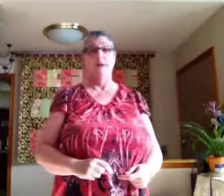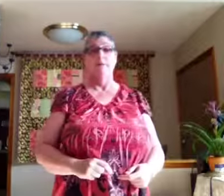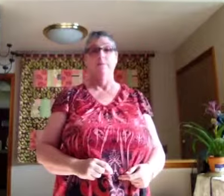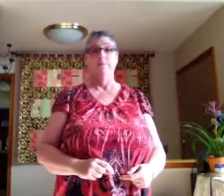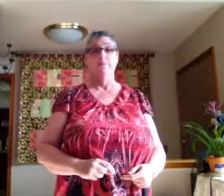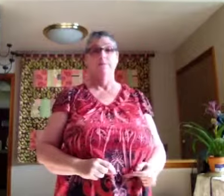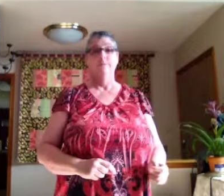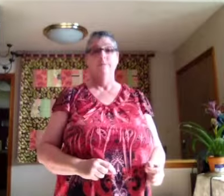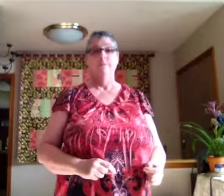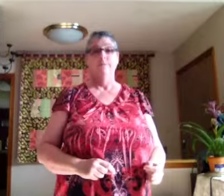man?